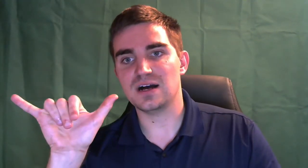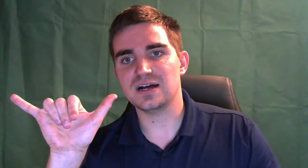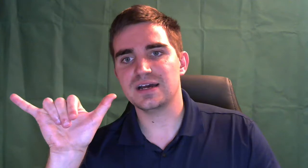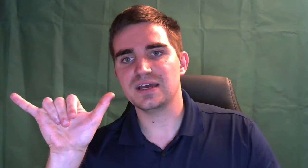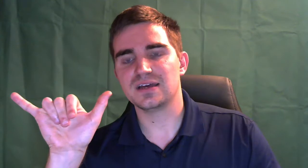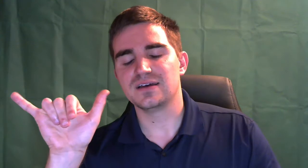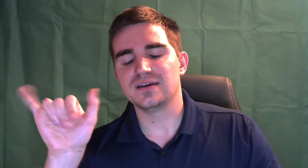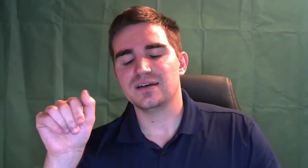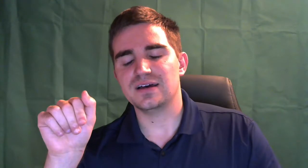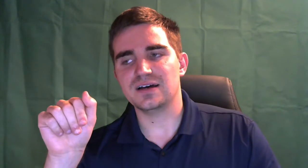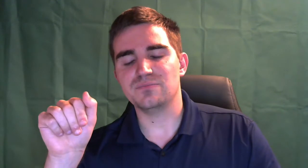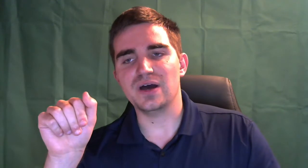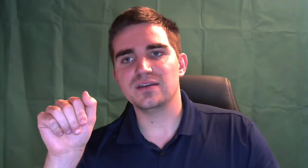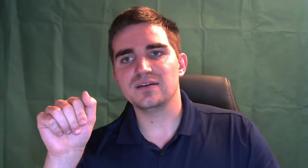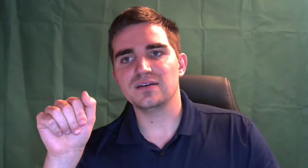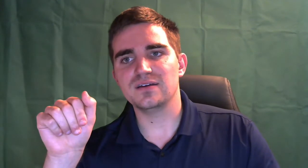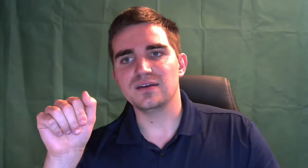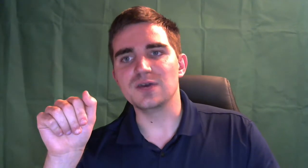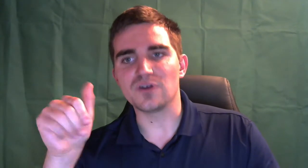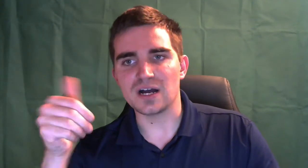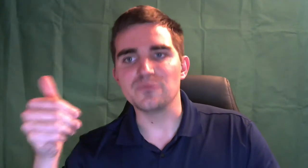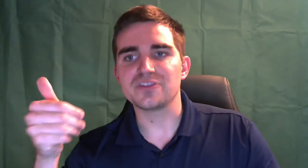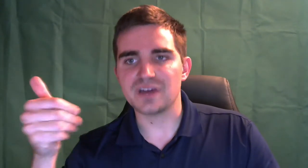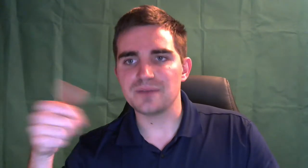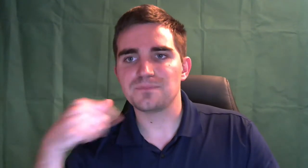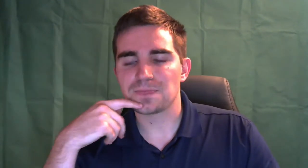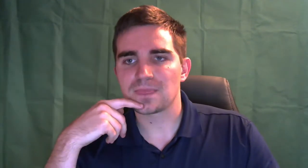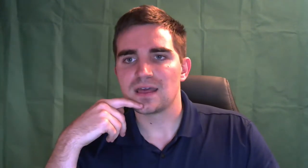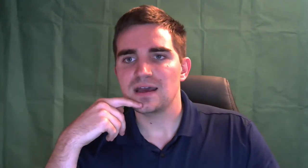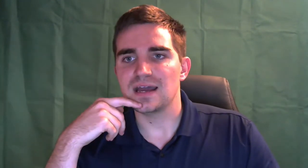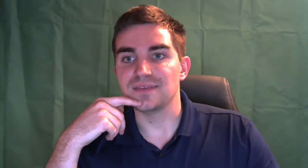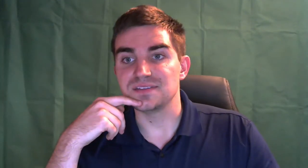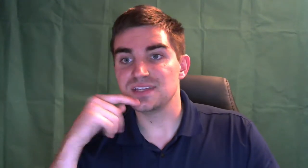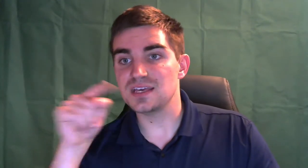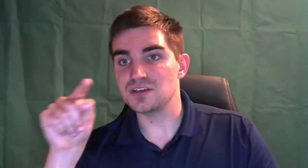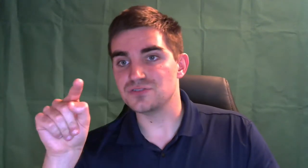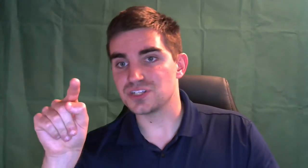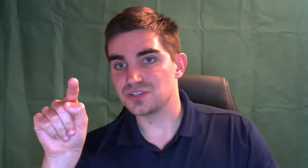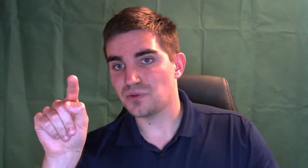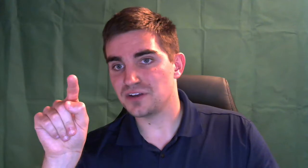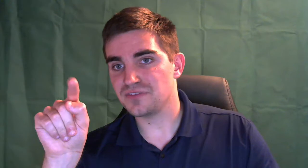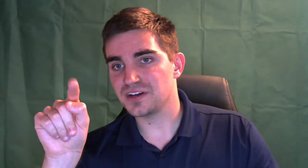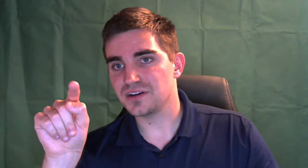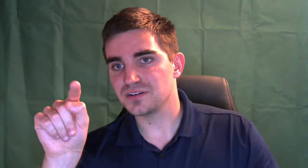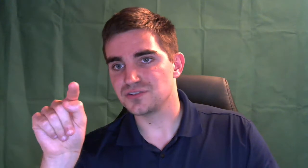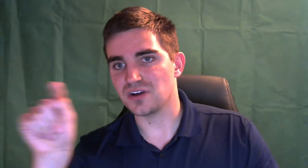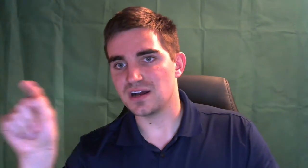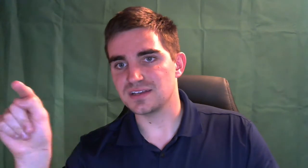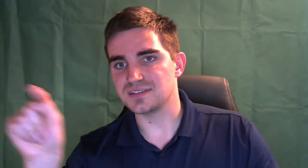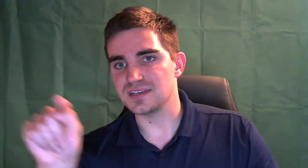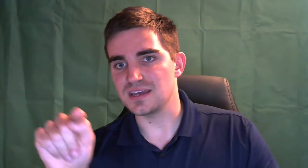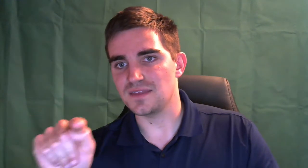Y, but it will come with time. And then Z, you just point your finger, draw a Z in the